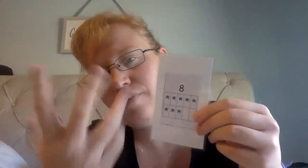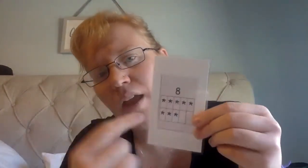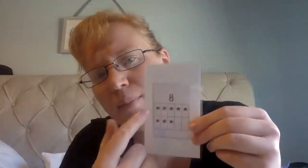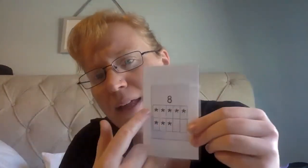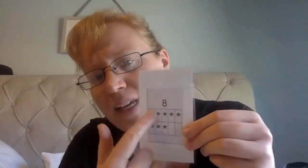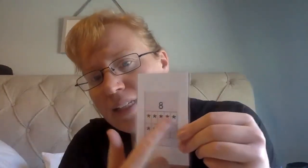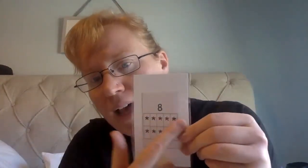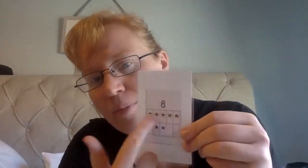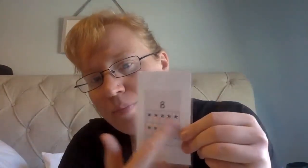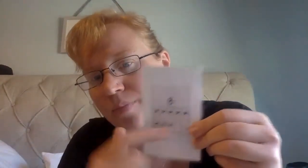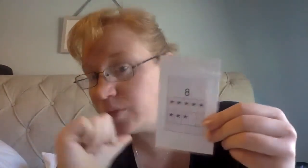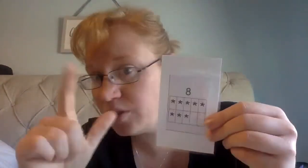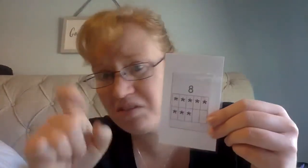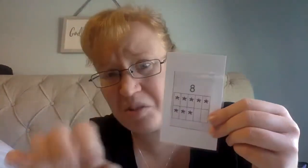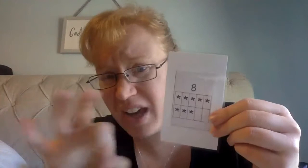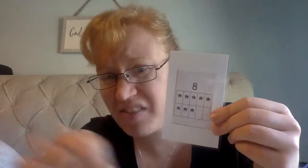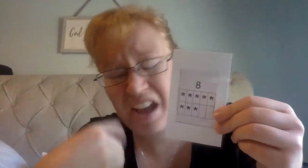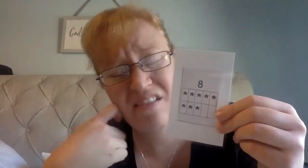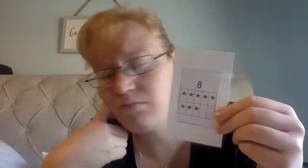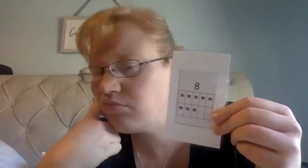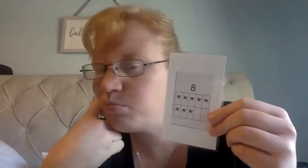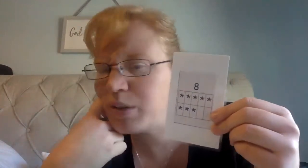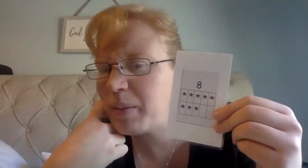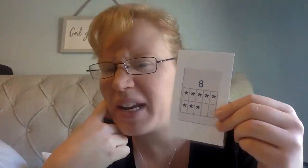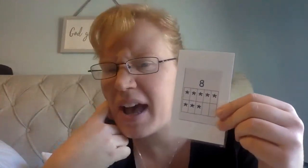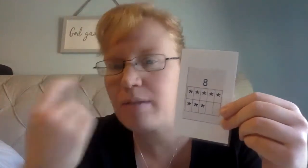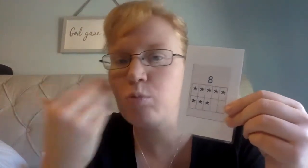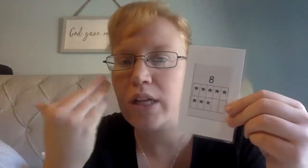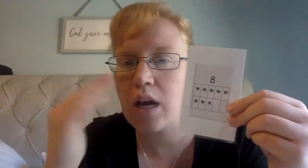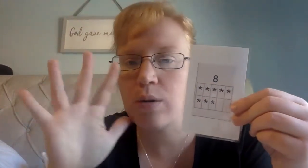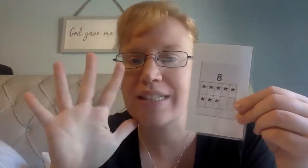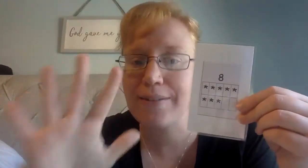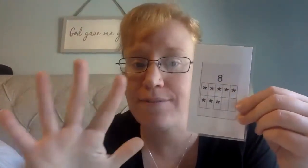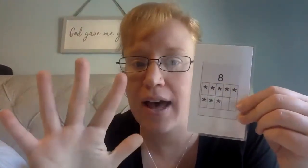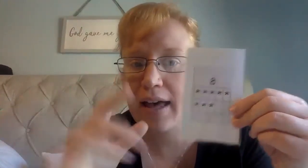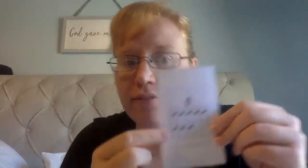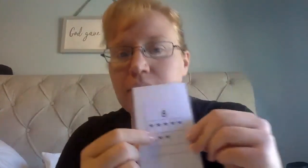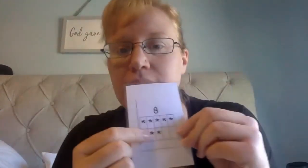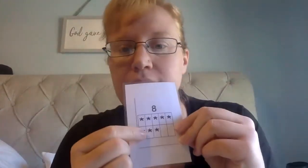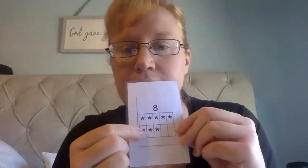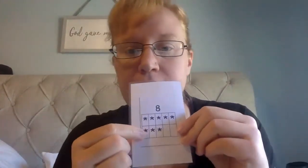How many on top? Do we have to count them? Probably not. We know it's 5,